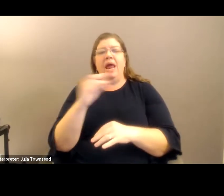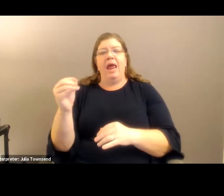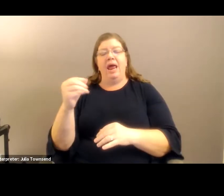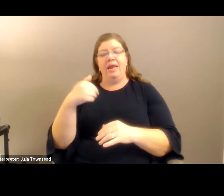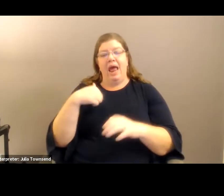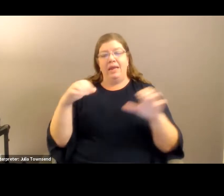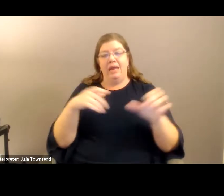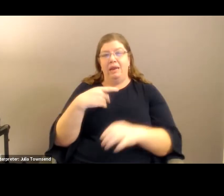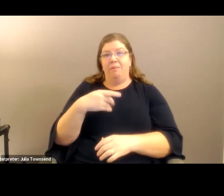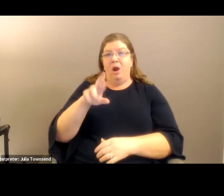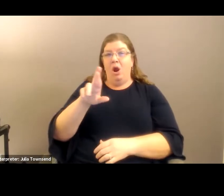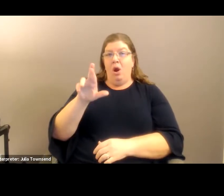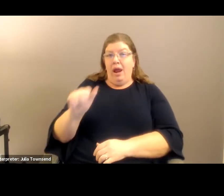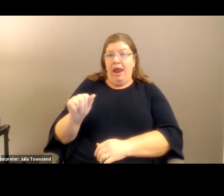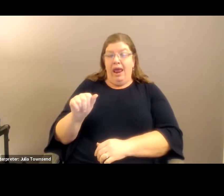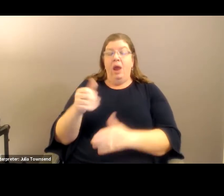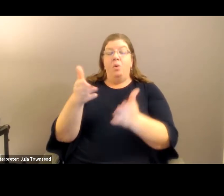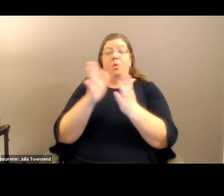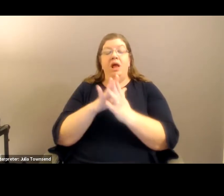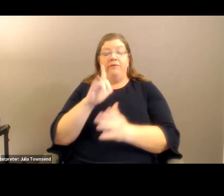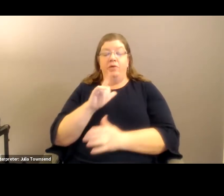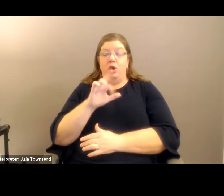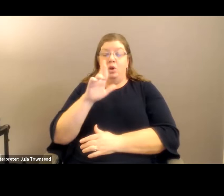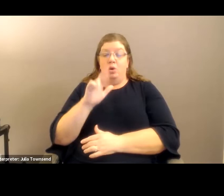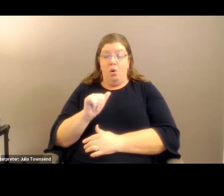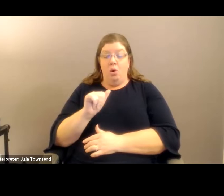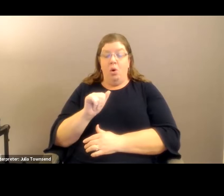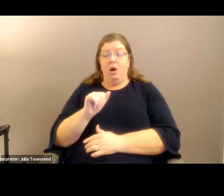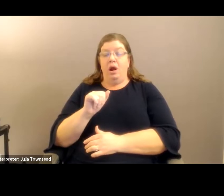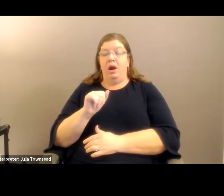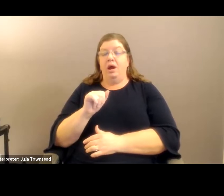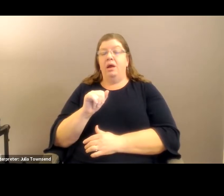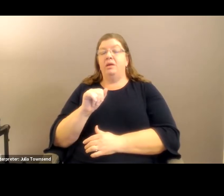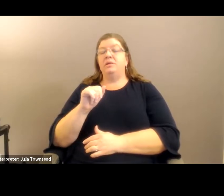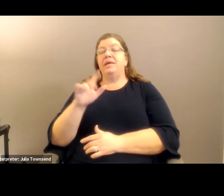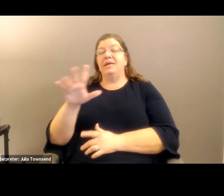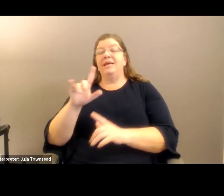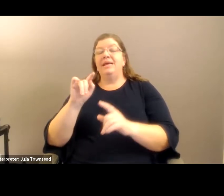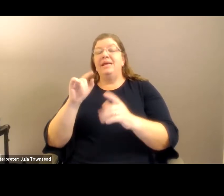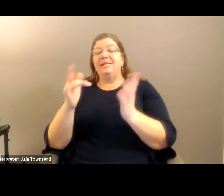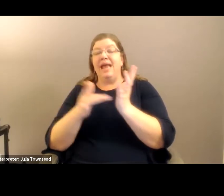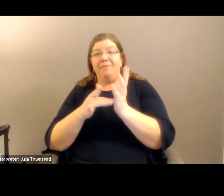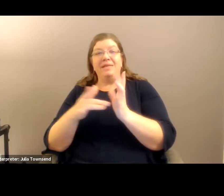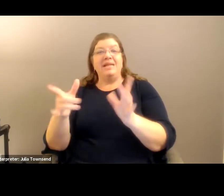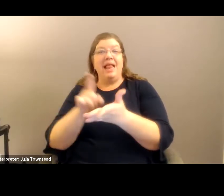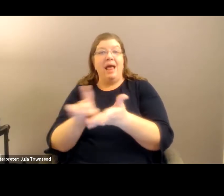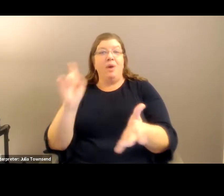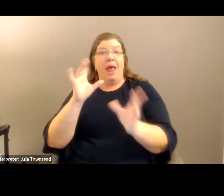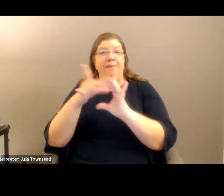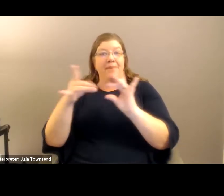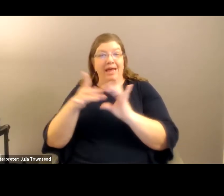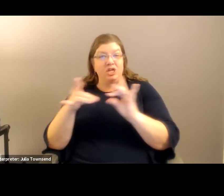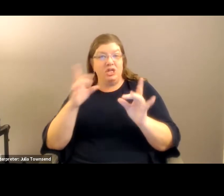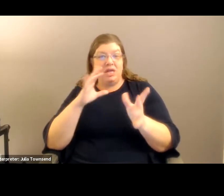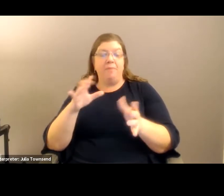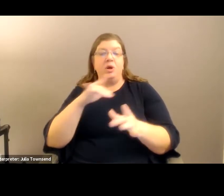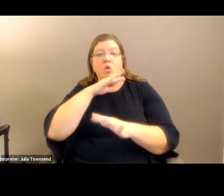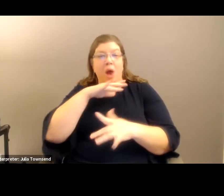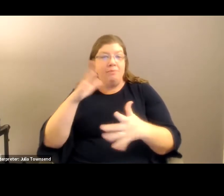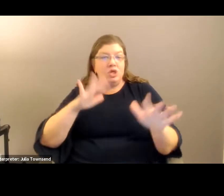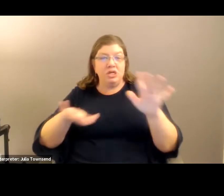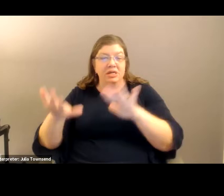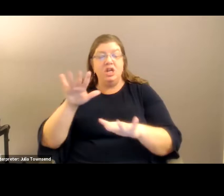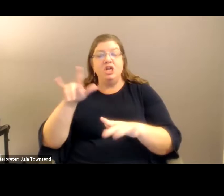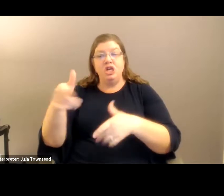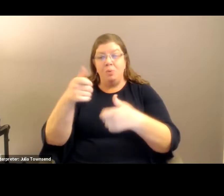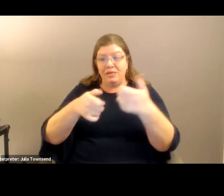PRA request for Laura Caps's text because last week I mentioned some corruption and she was texting away. But they